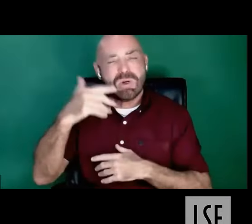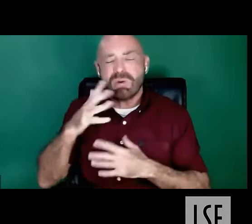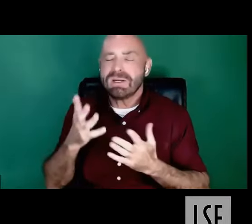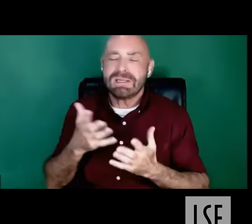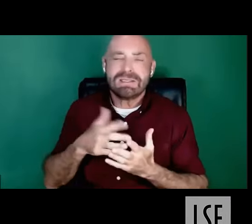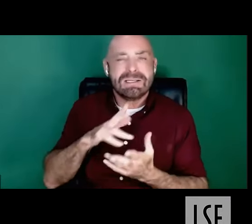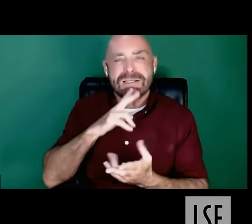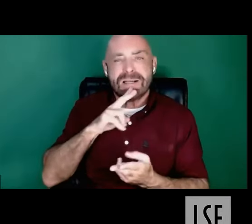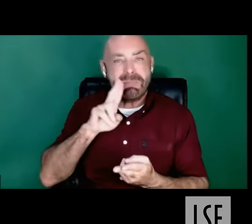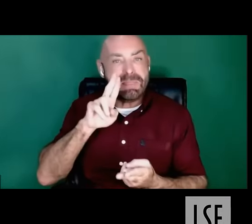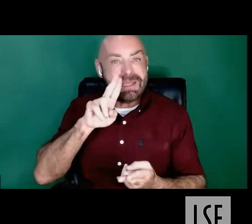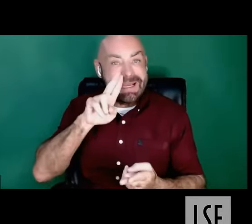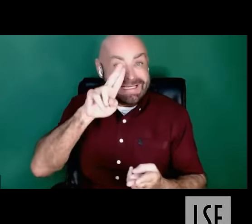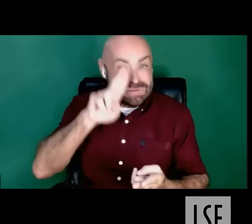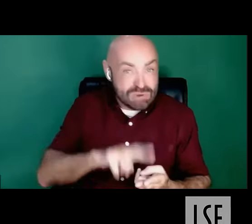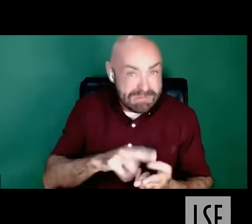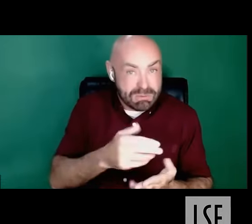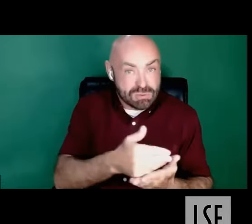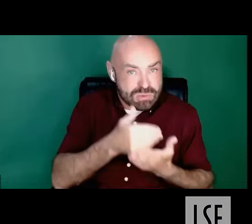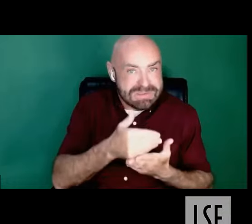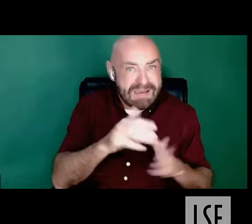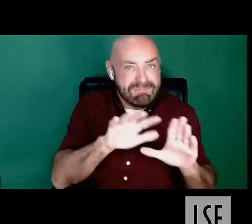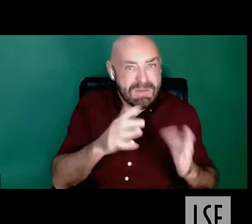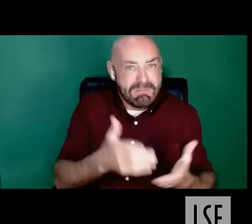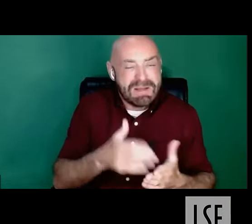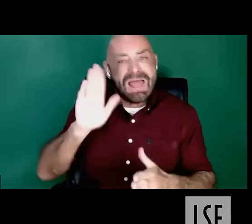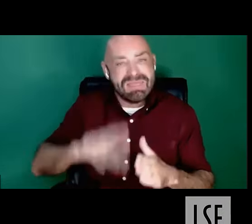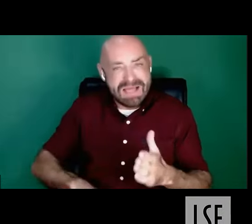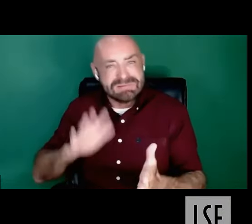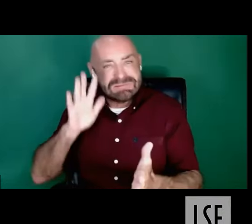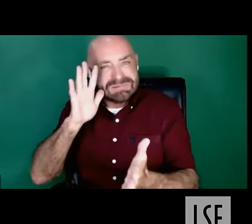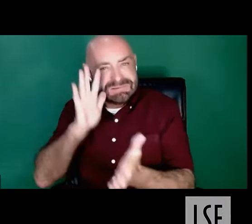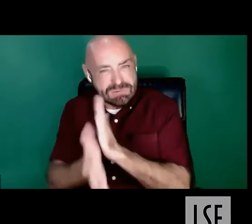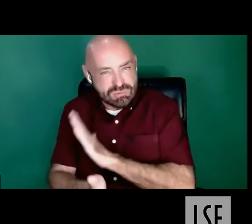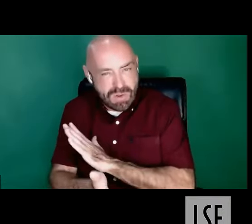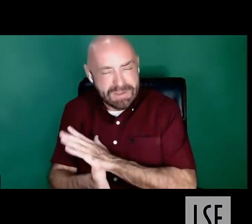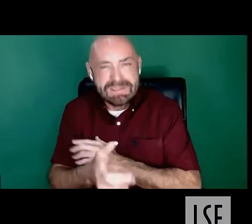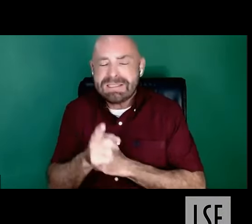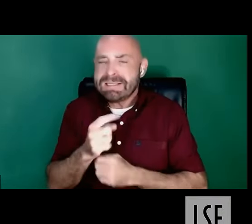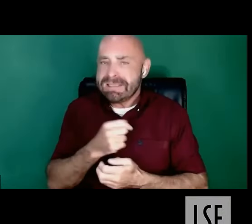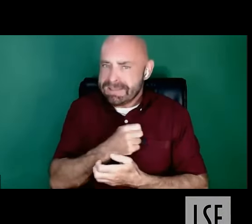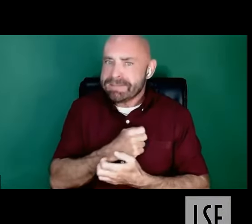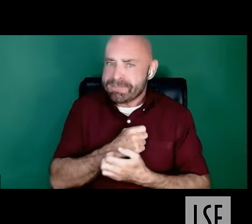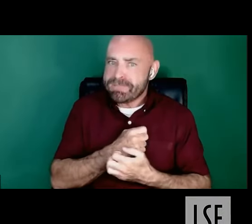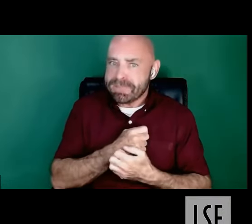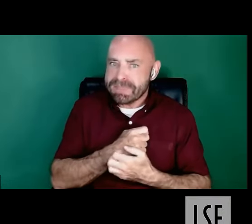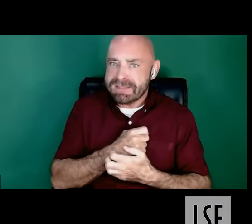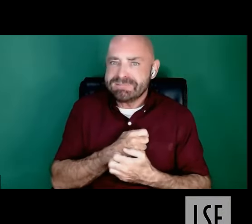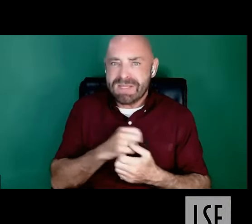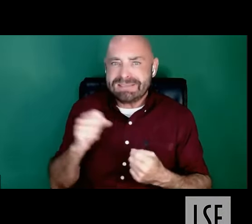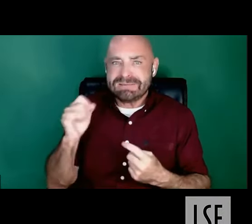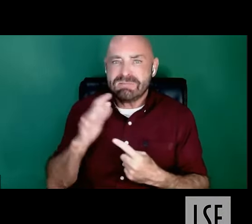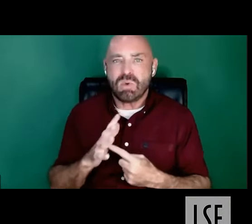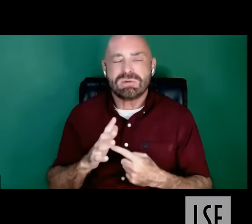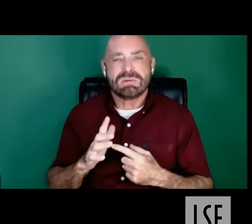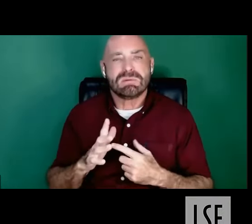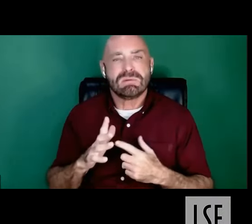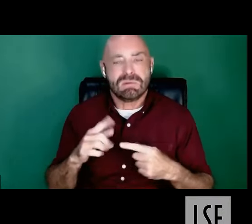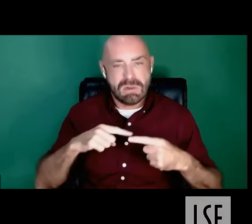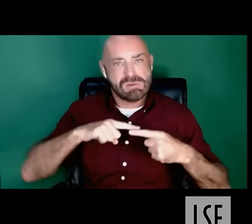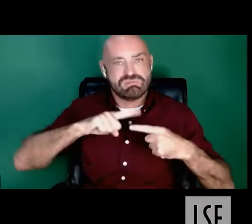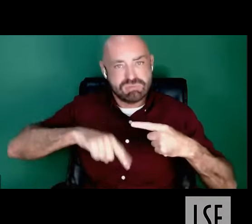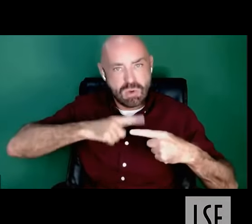save the planet than to destroy it. Now, I guess... It's really important, this point, because renewables